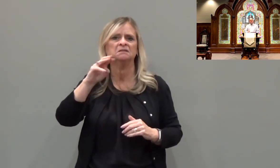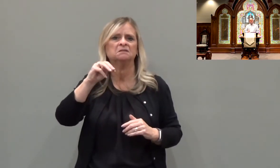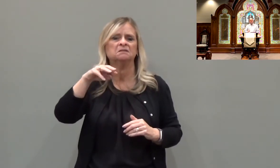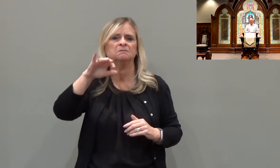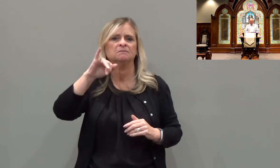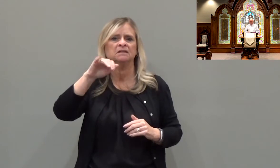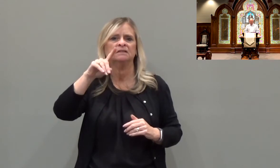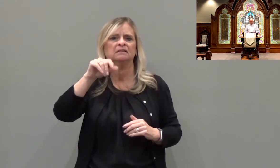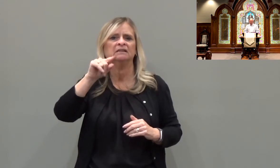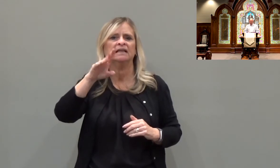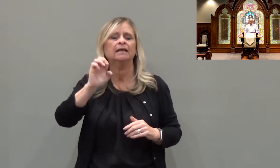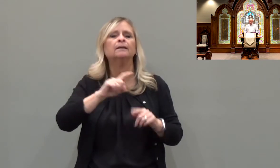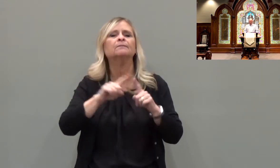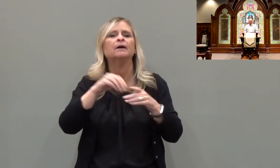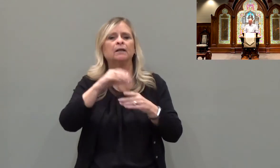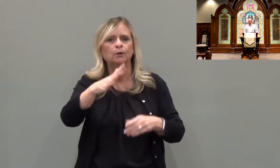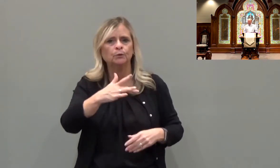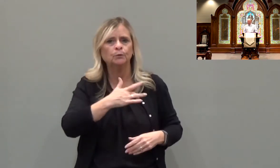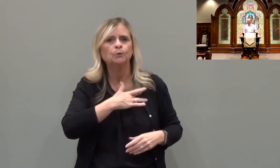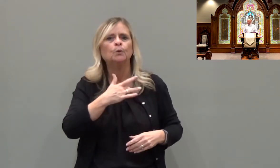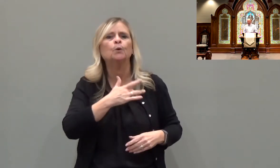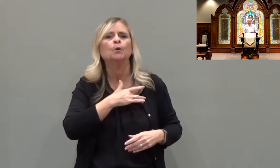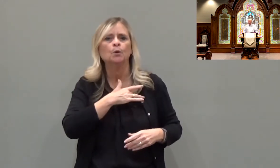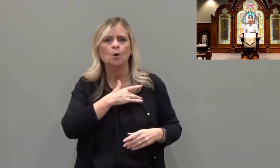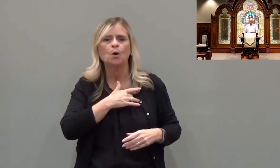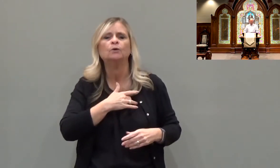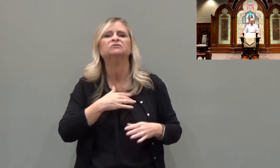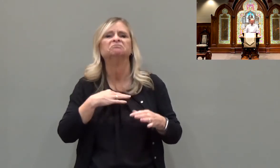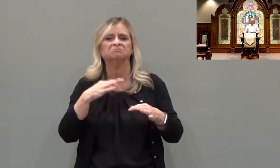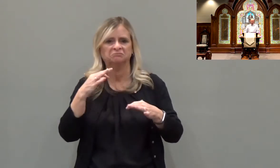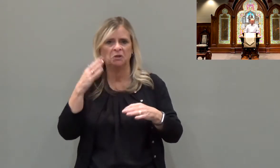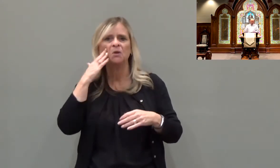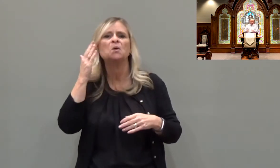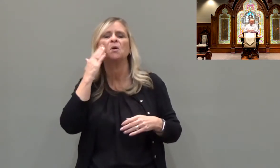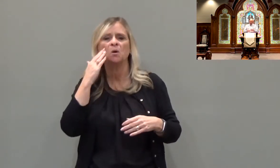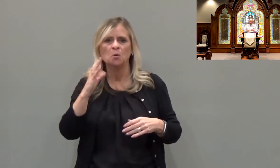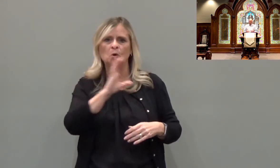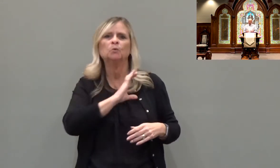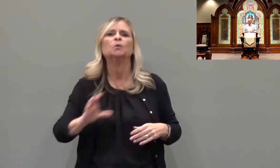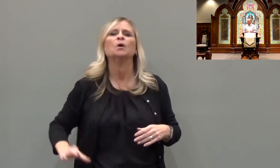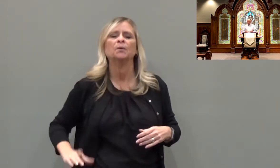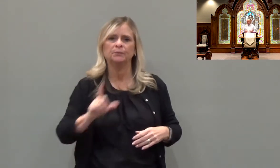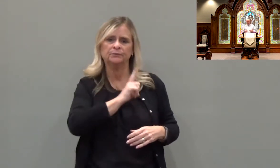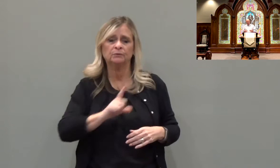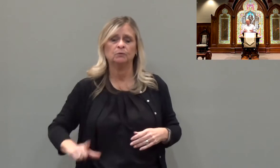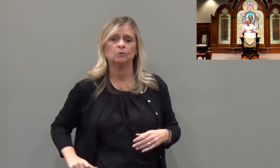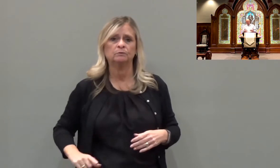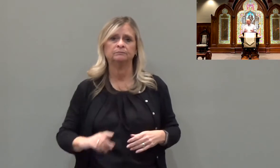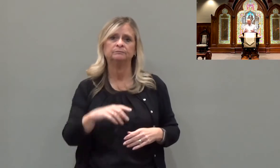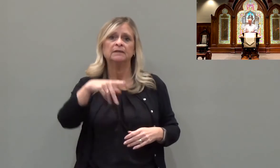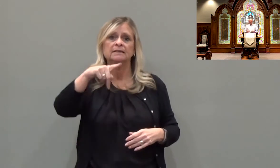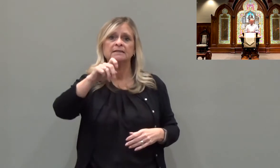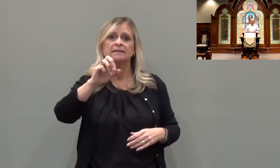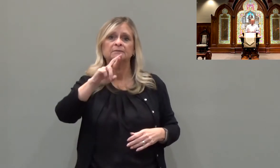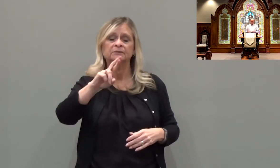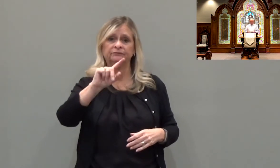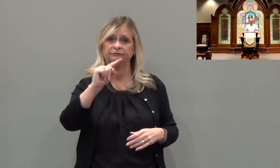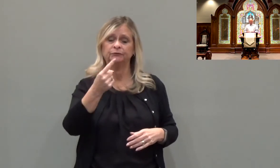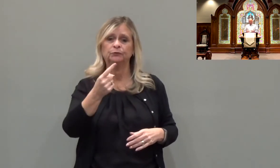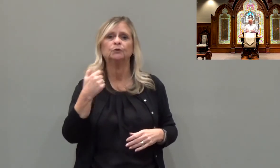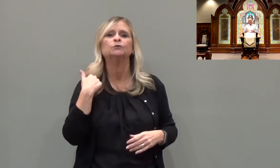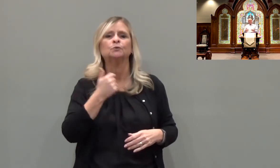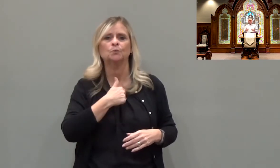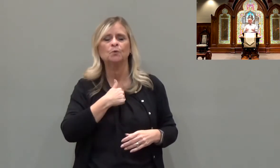hearts sanctify Christ as Lord. And so in 1 Peter, we get this